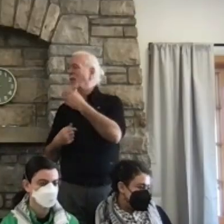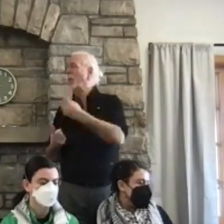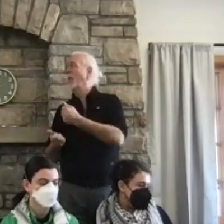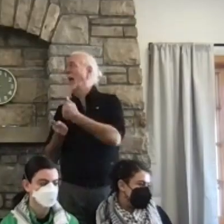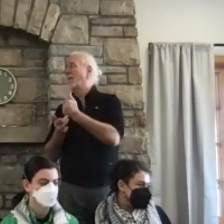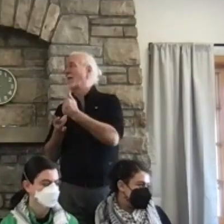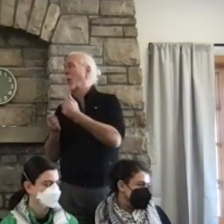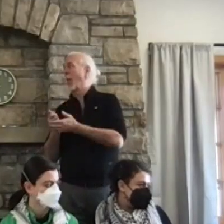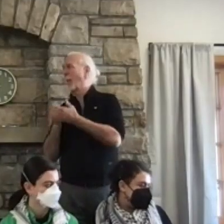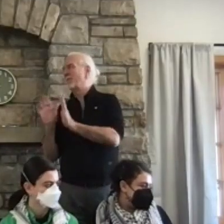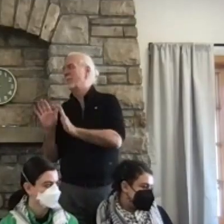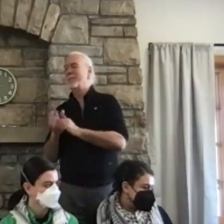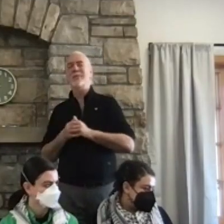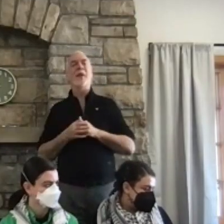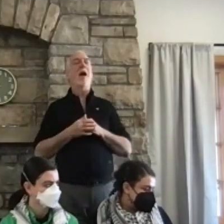okay? Yep. Okay.